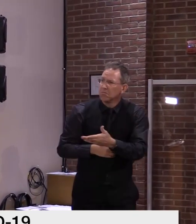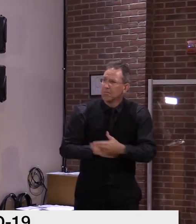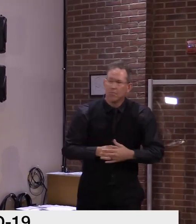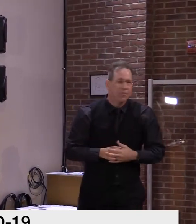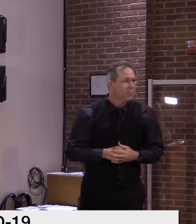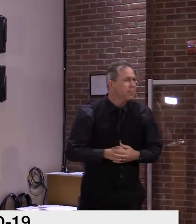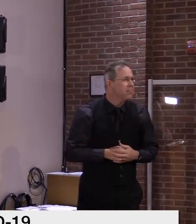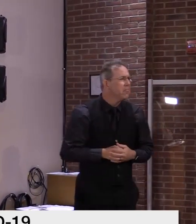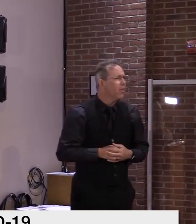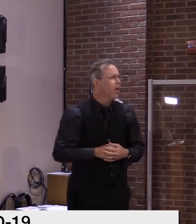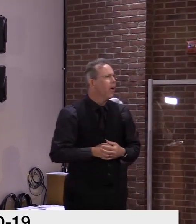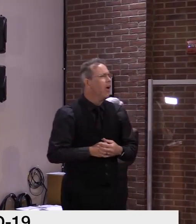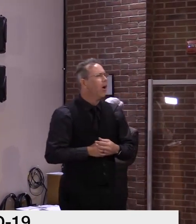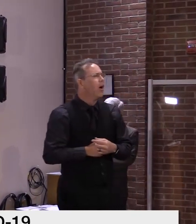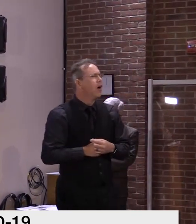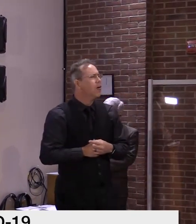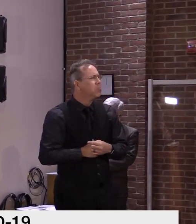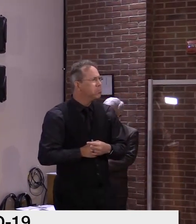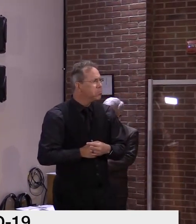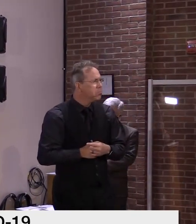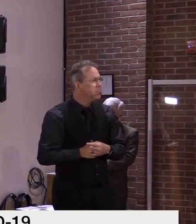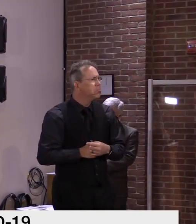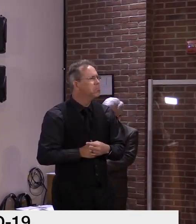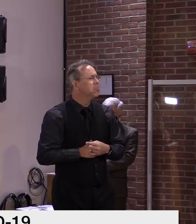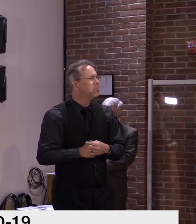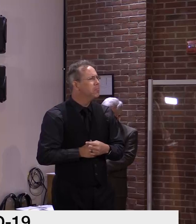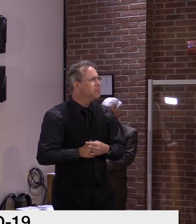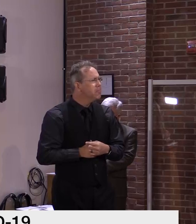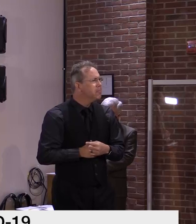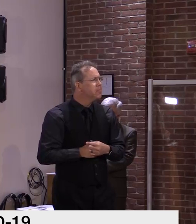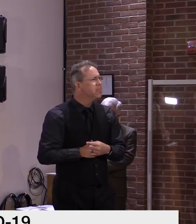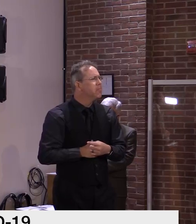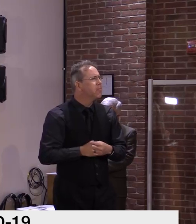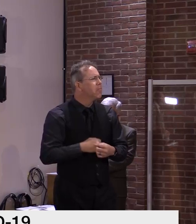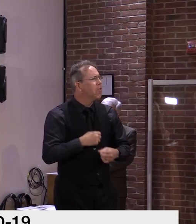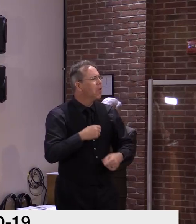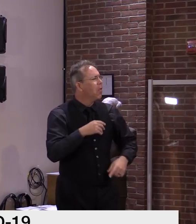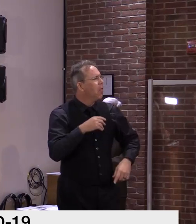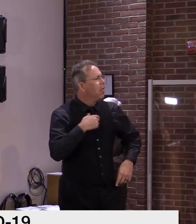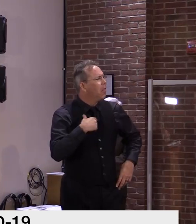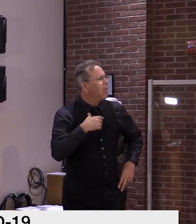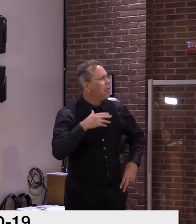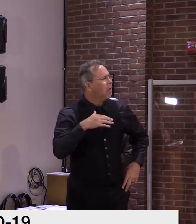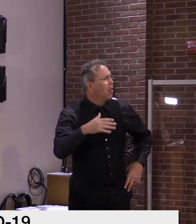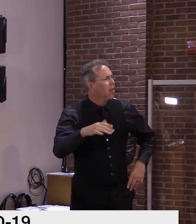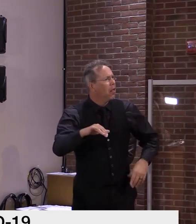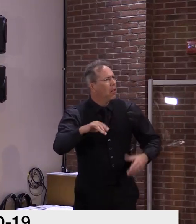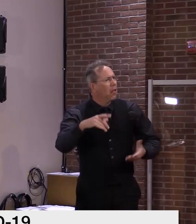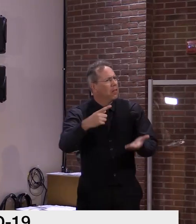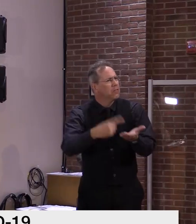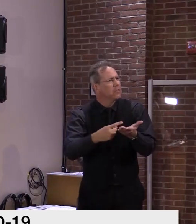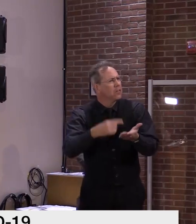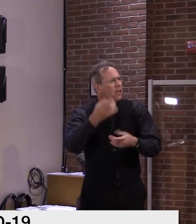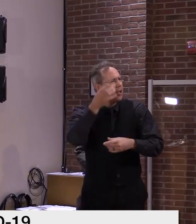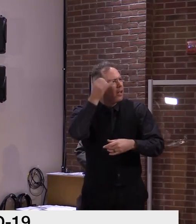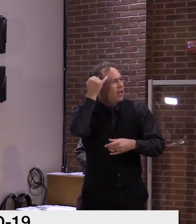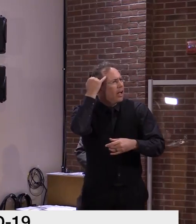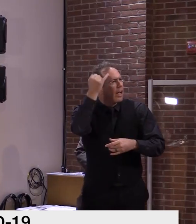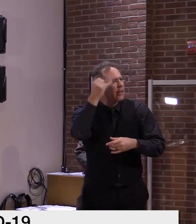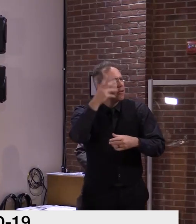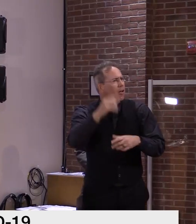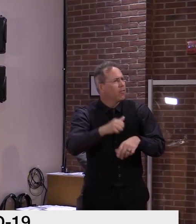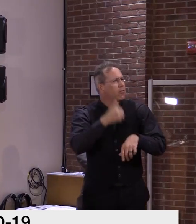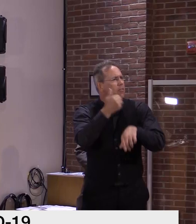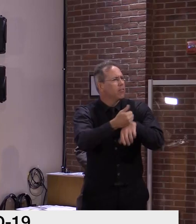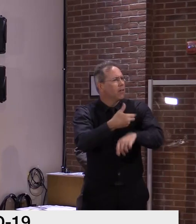I don't believe we've done a great deal of strategizing around summer camps. The goal, I think, is